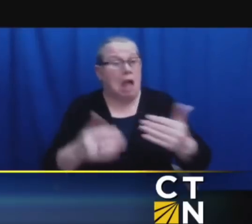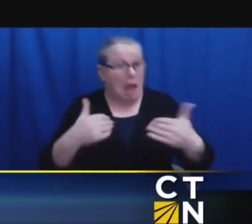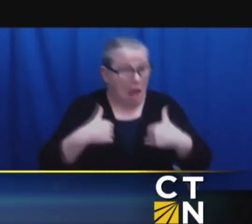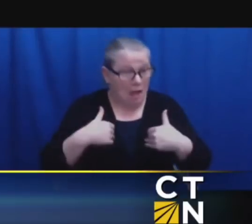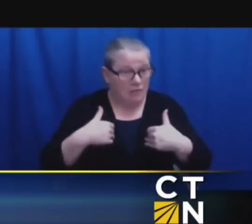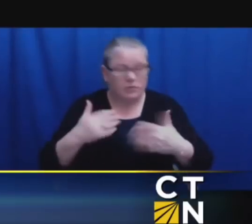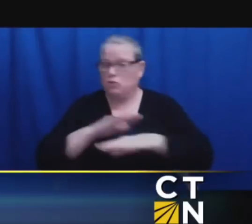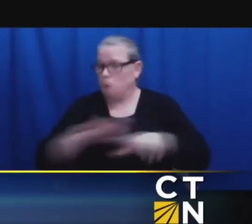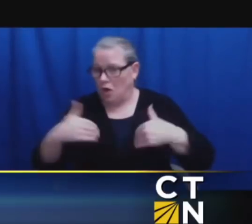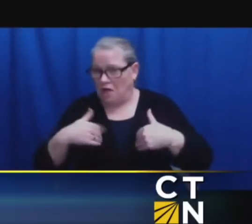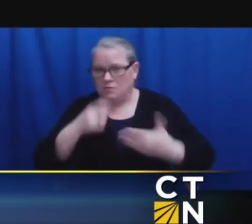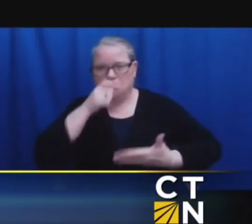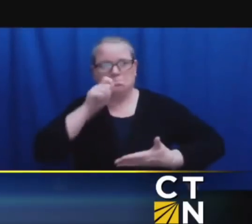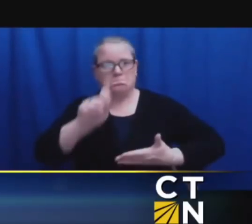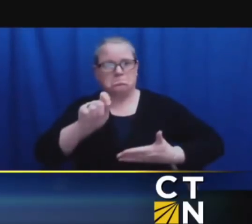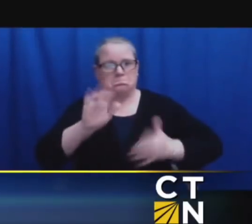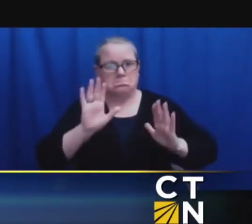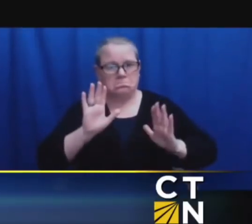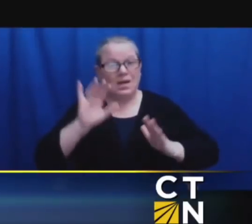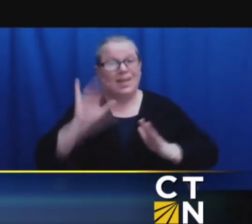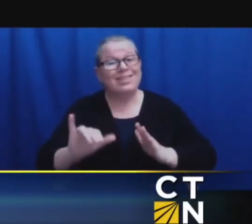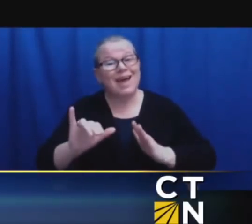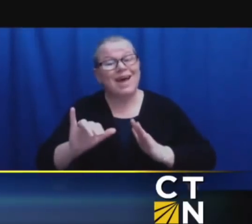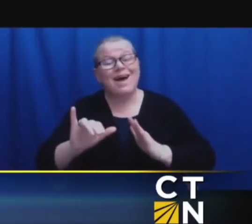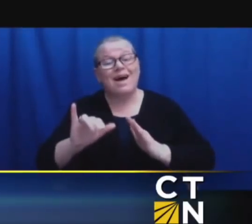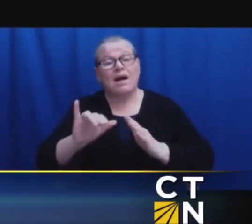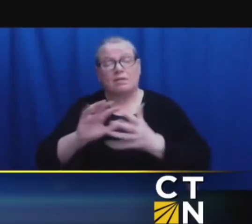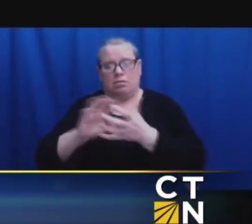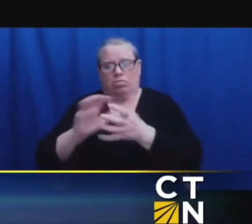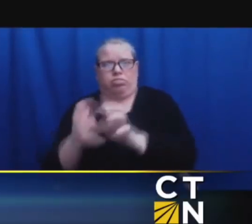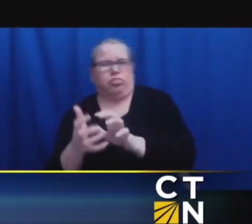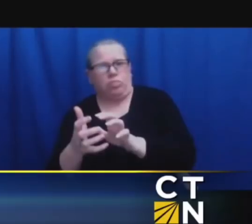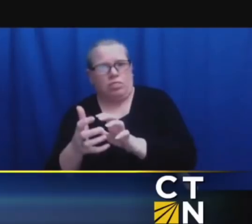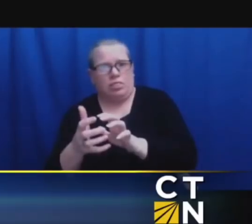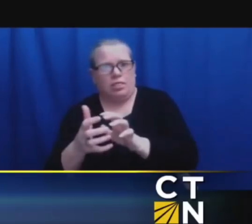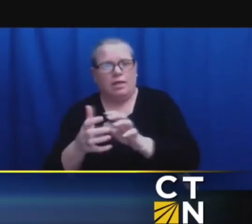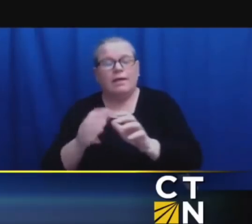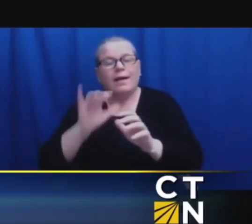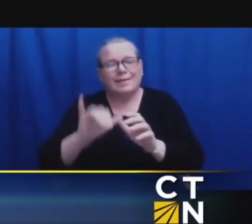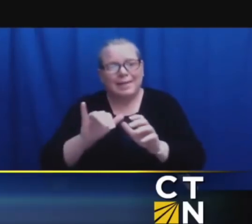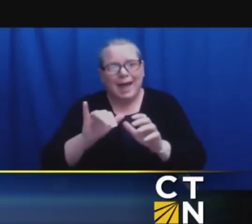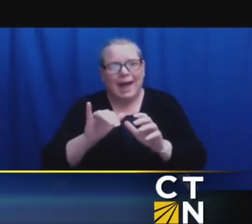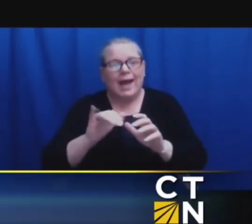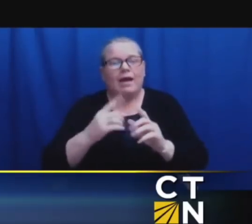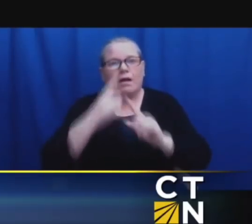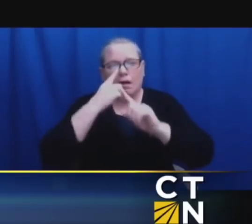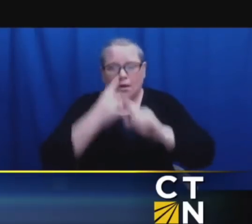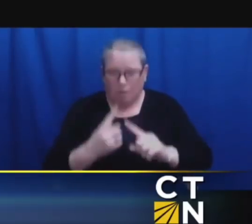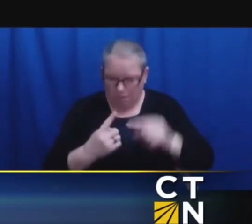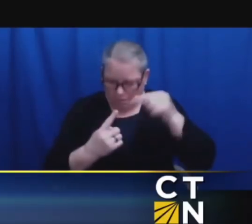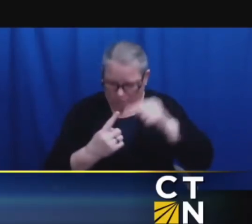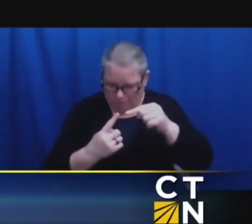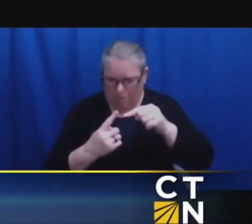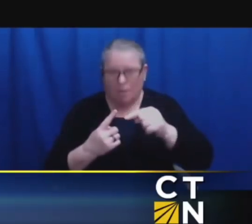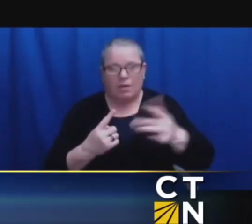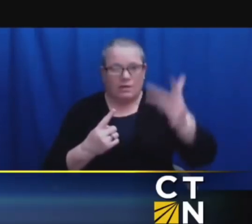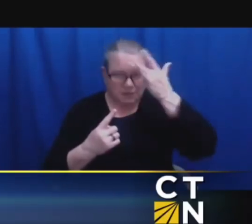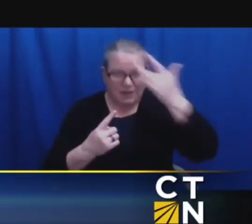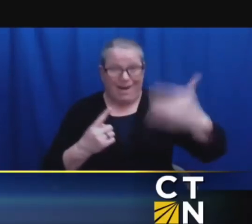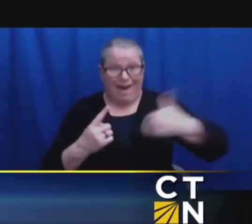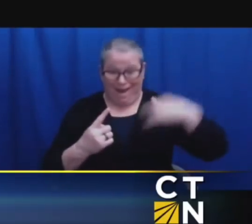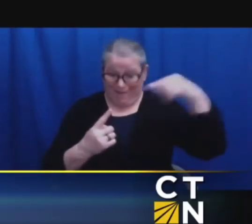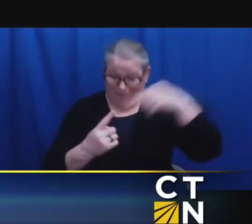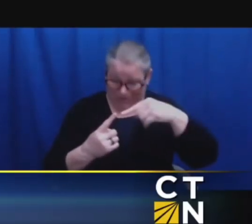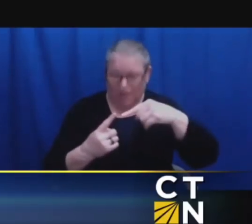to detect the variant is actually taking that virus and decoding it, getting back to my example of